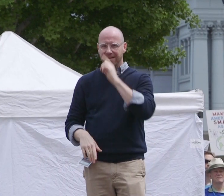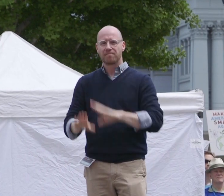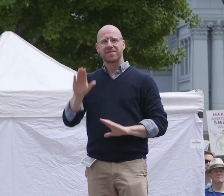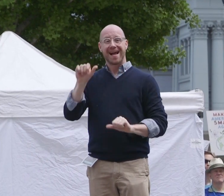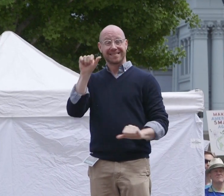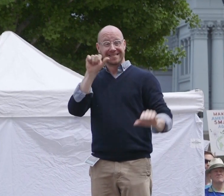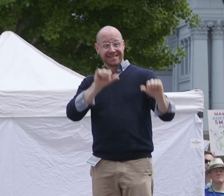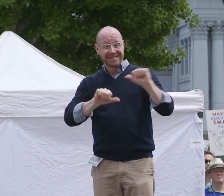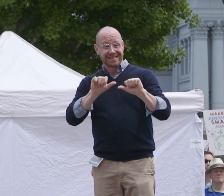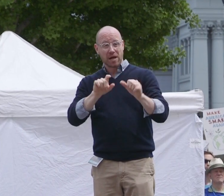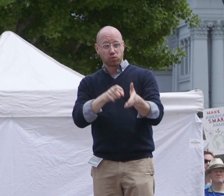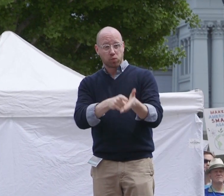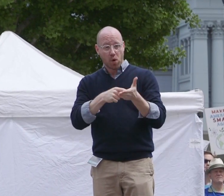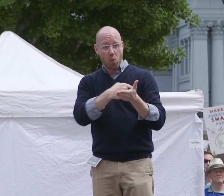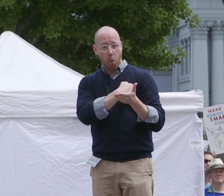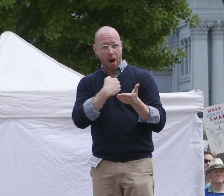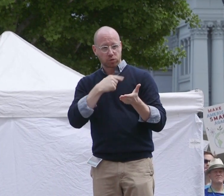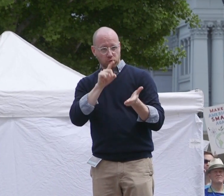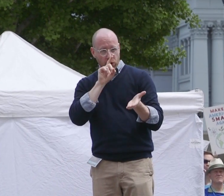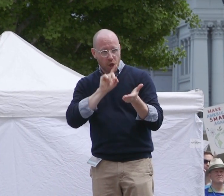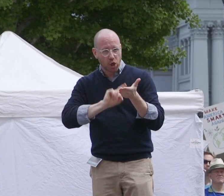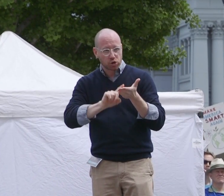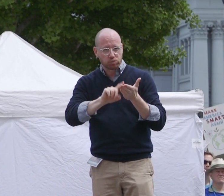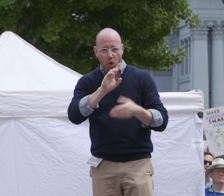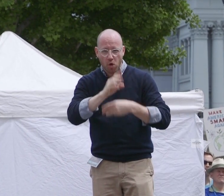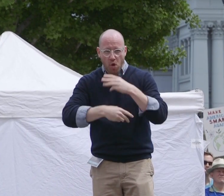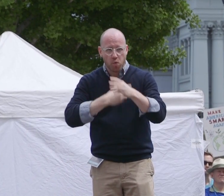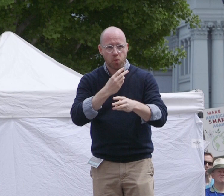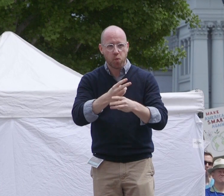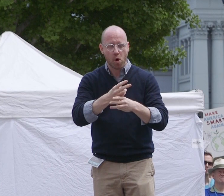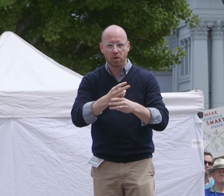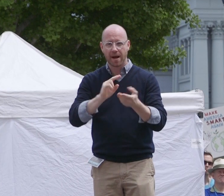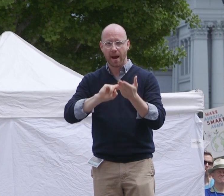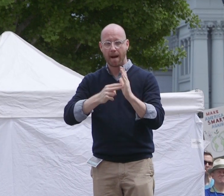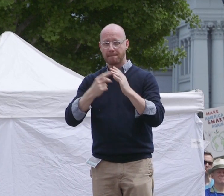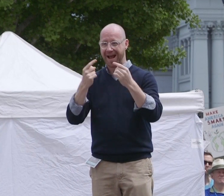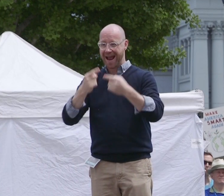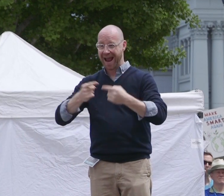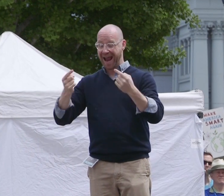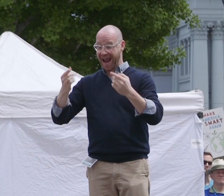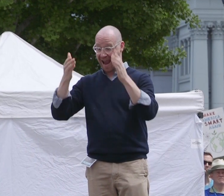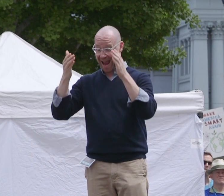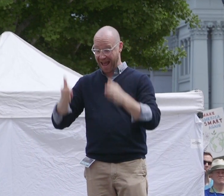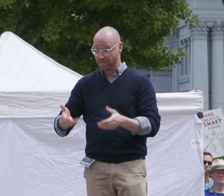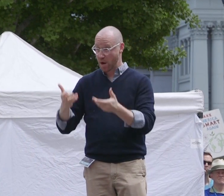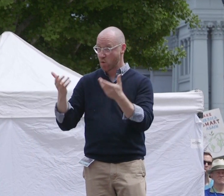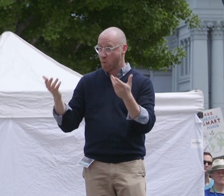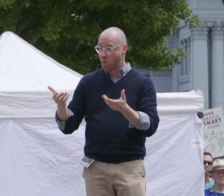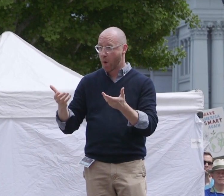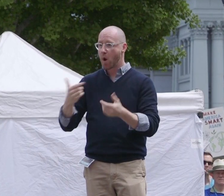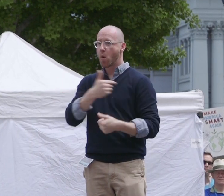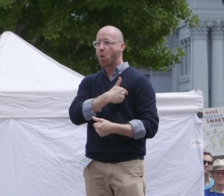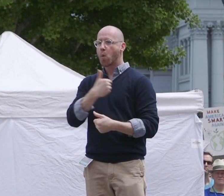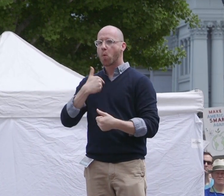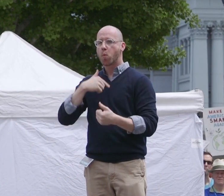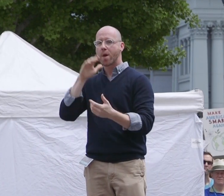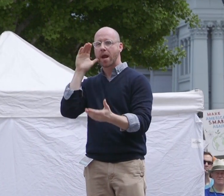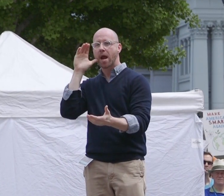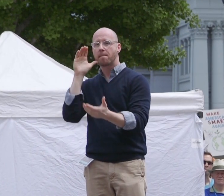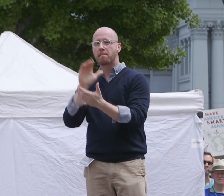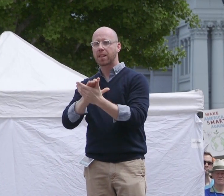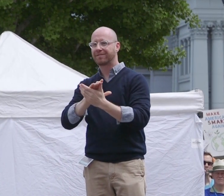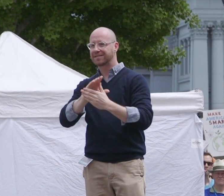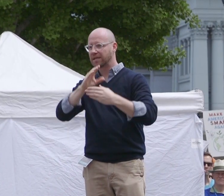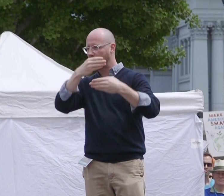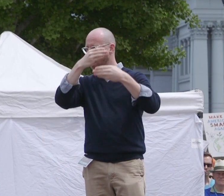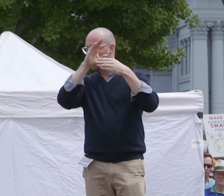own proclivity as individuals and as communities to stay inside a bubble and see the world not as it is, but how we wish